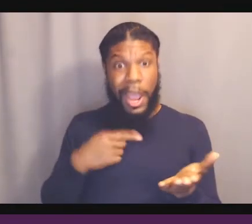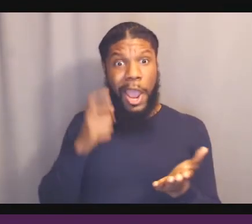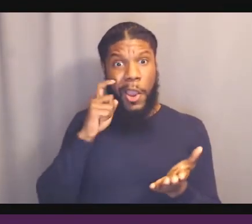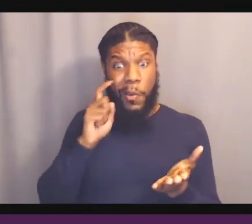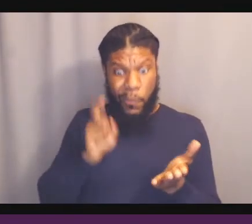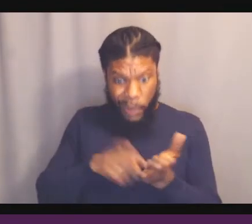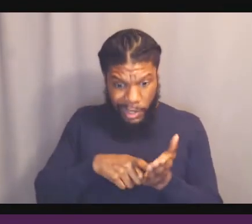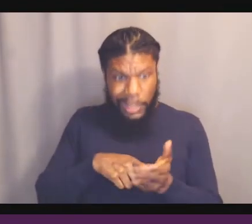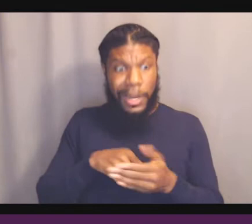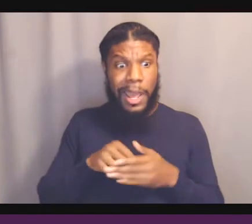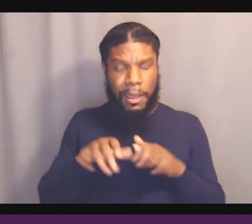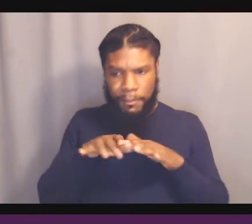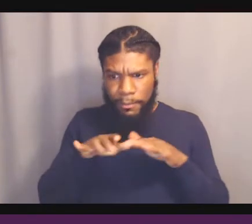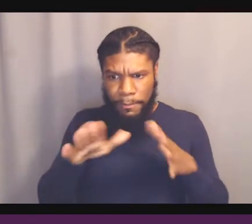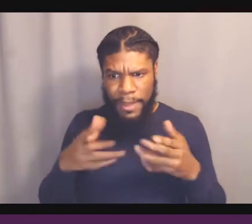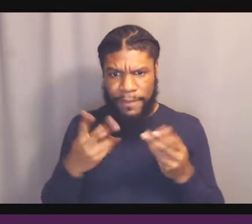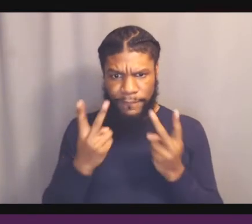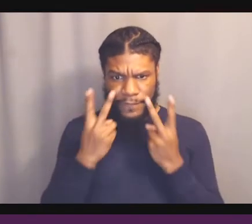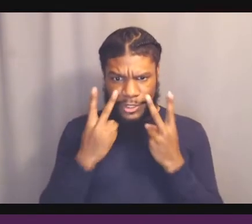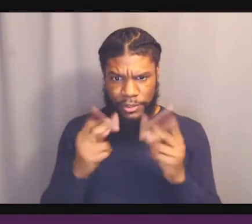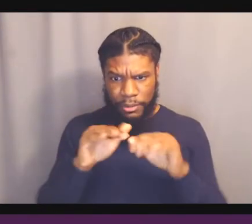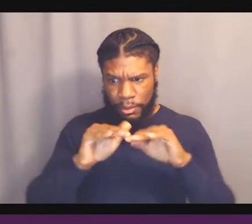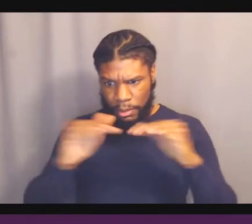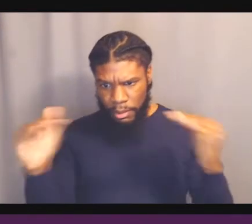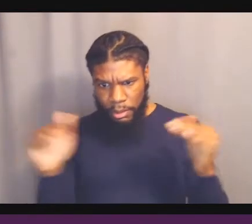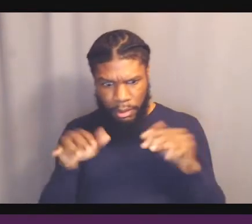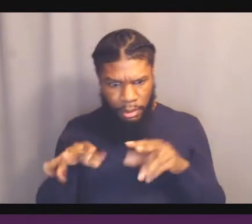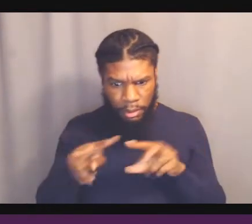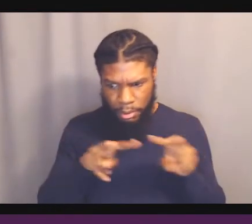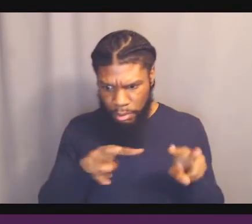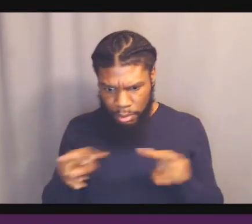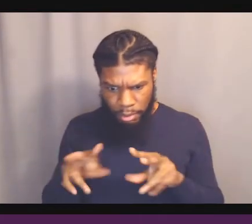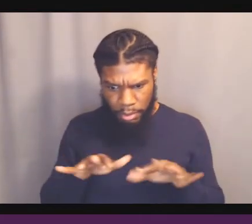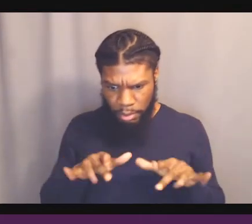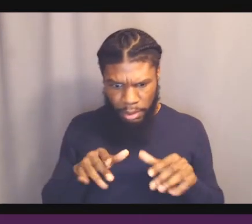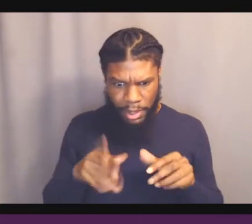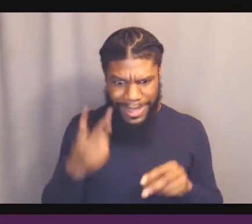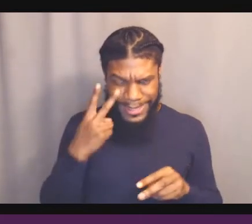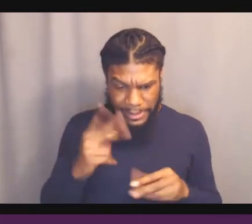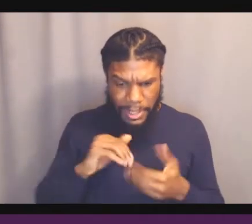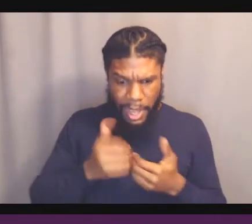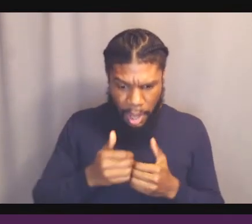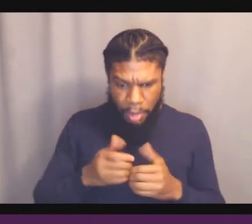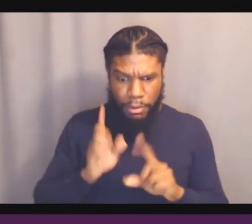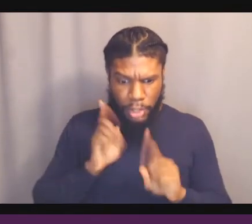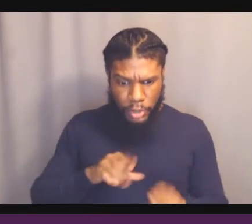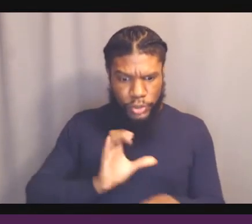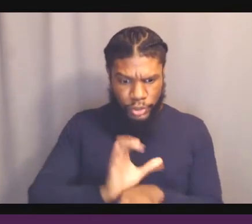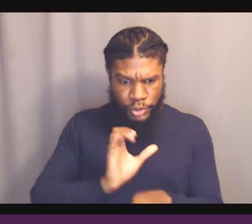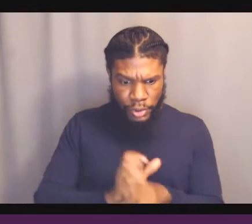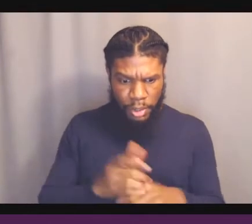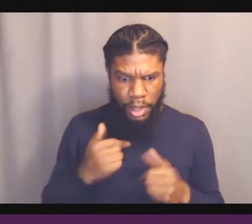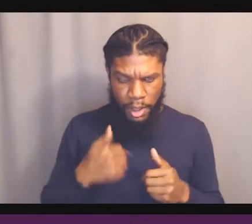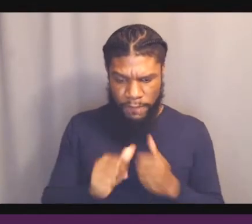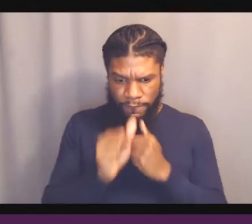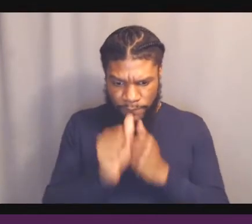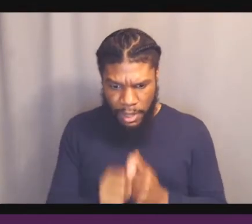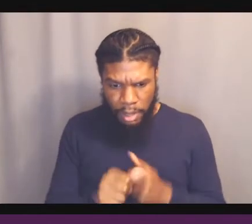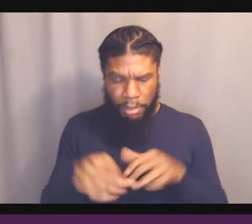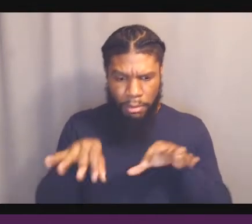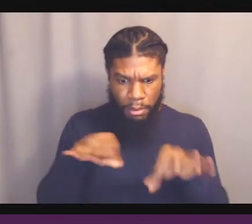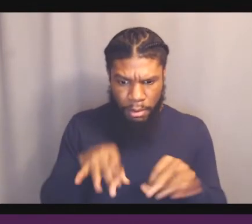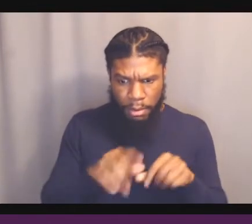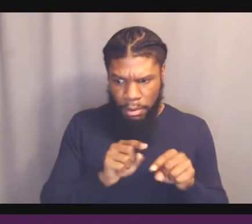And maybe she happened to remember how to get to the church house. And so she comes because it breaks